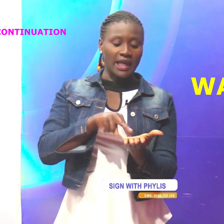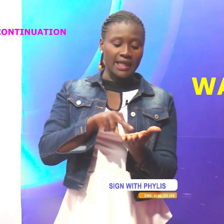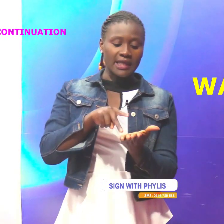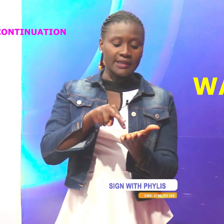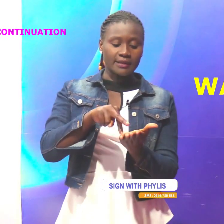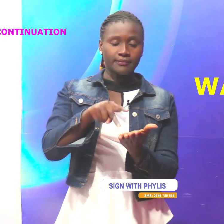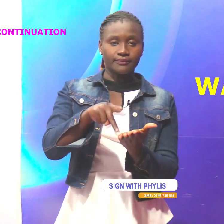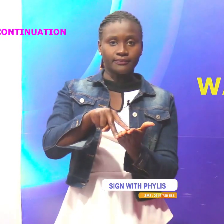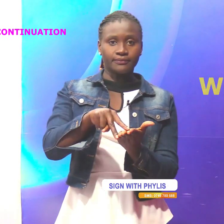this.